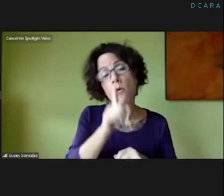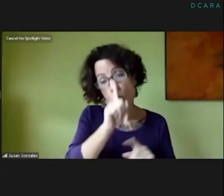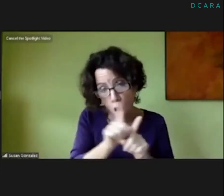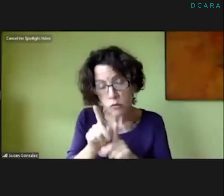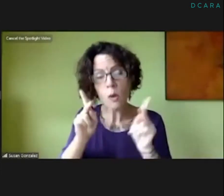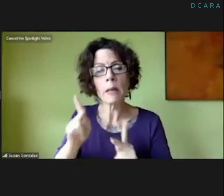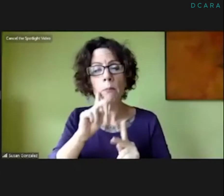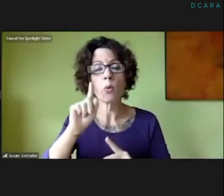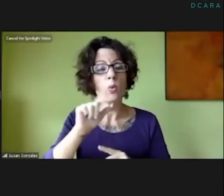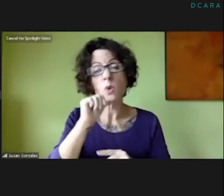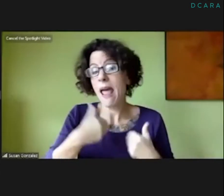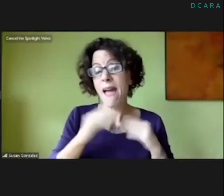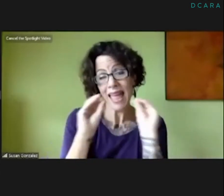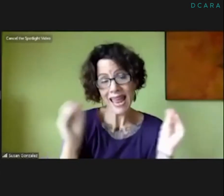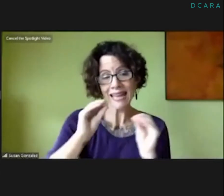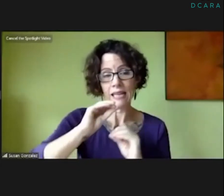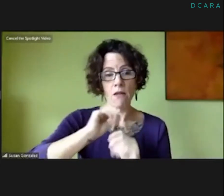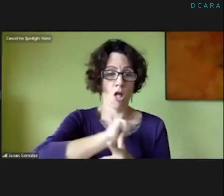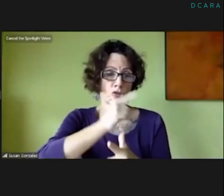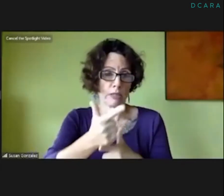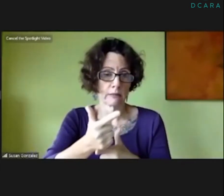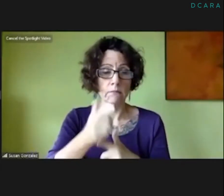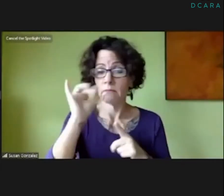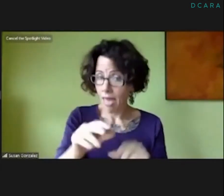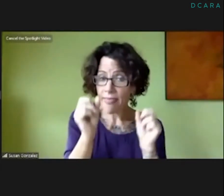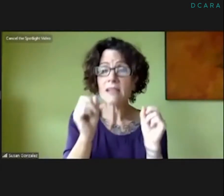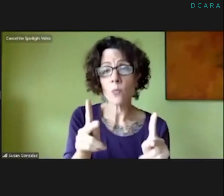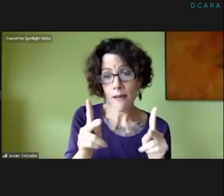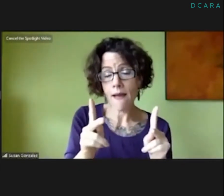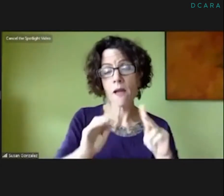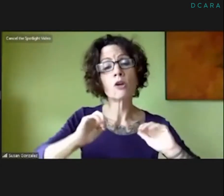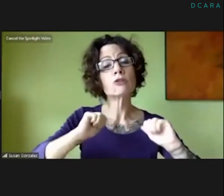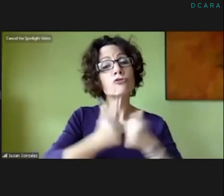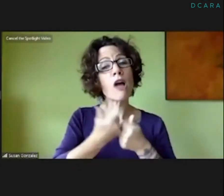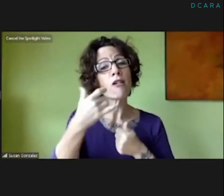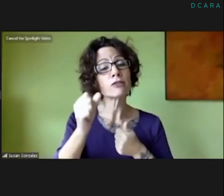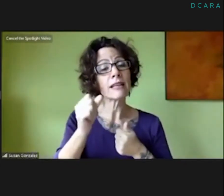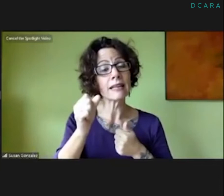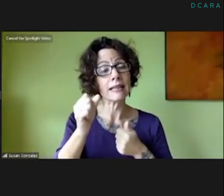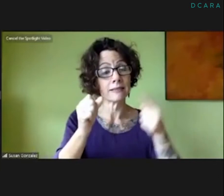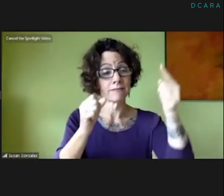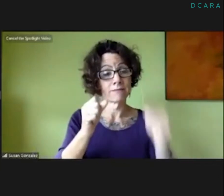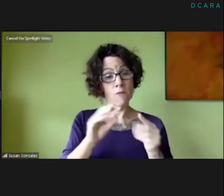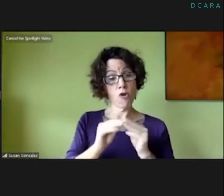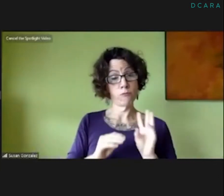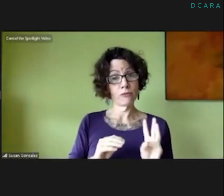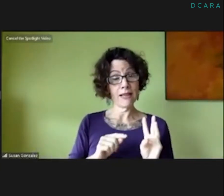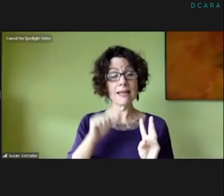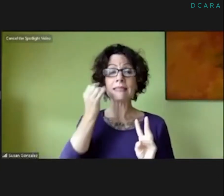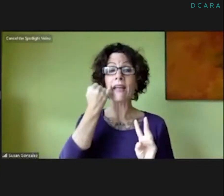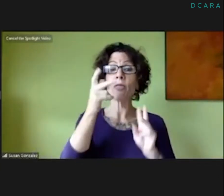much. Maybe you want 1 primary and 1 as backup. That's fine. There's people who do not have